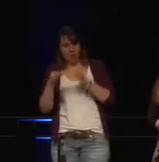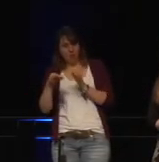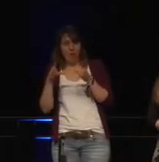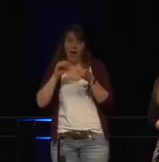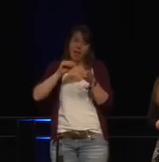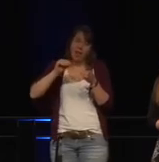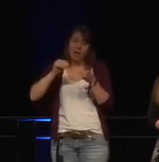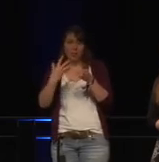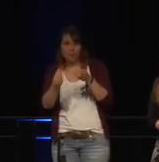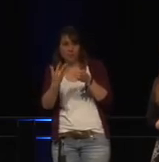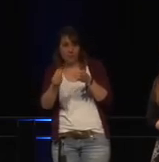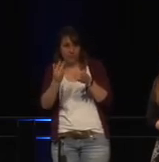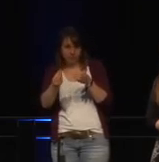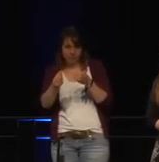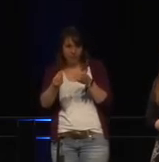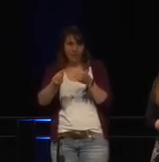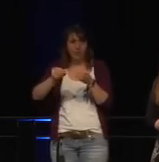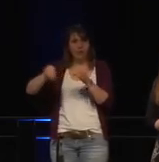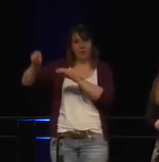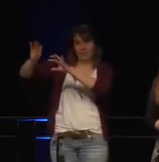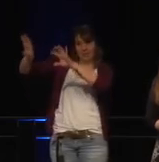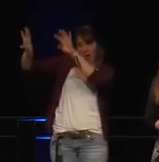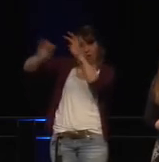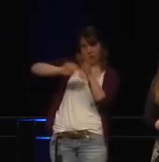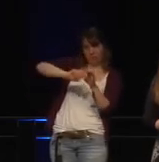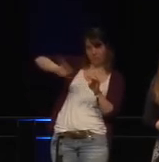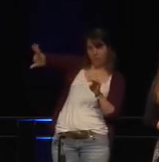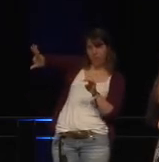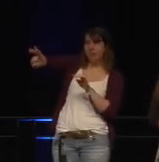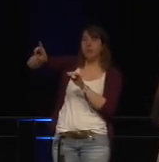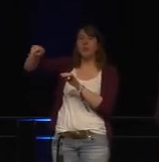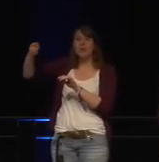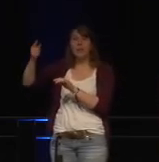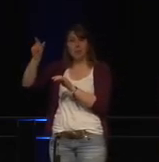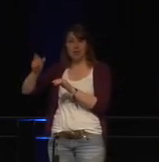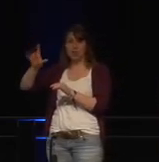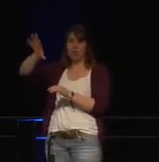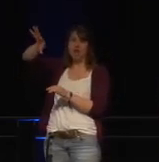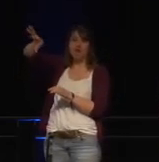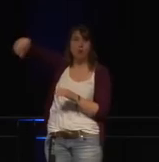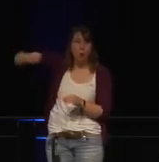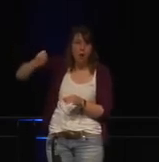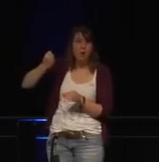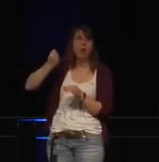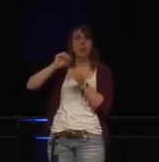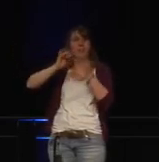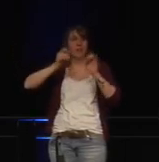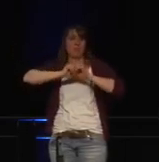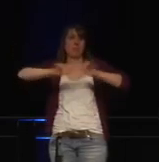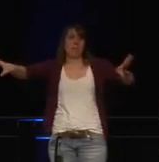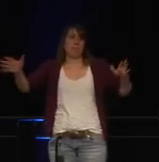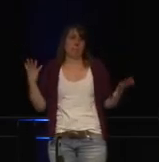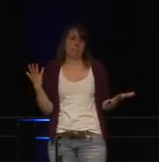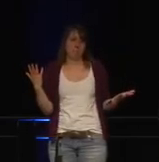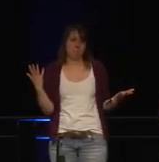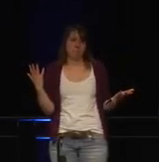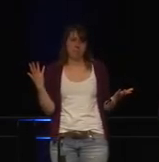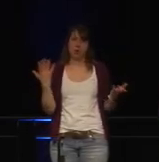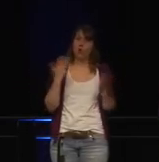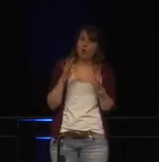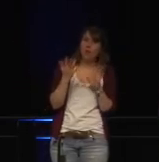There already was a data breach with this toy. So, the children's messages